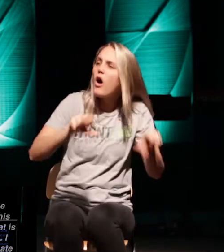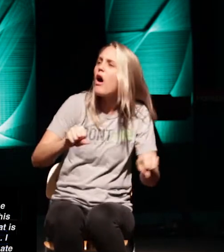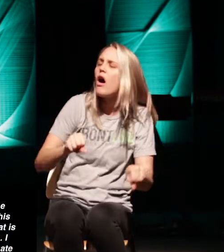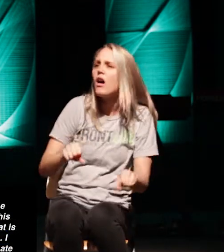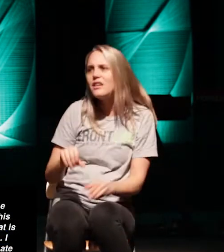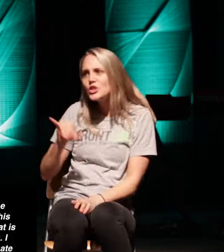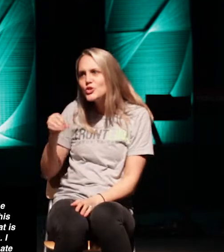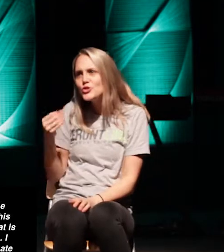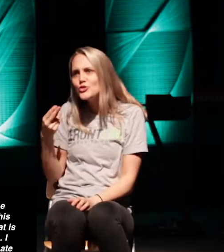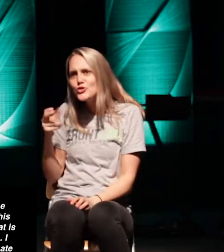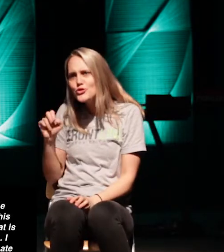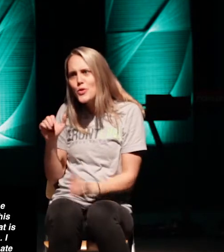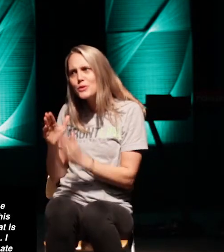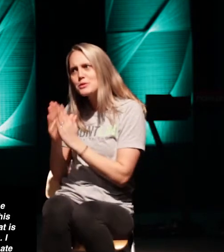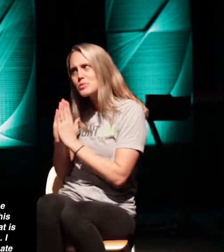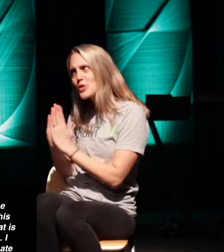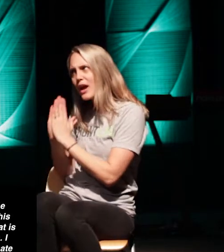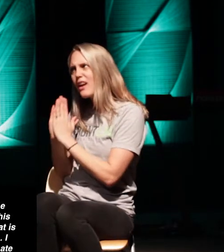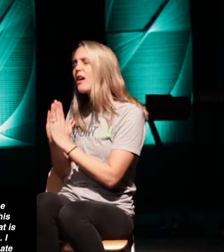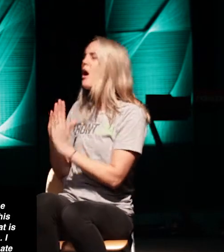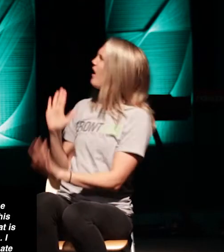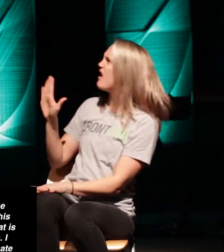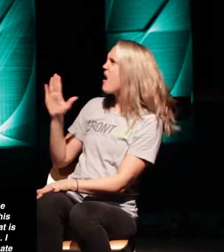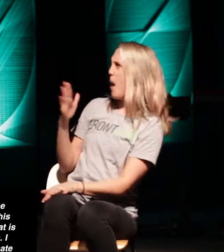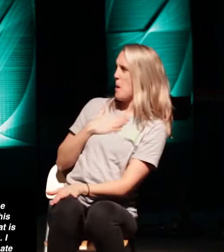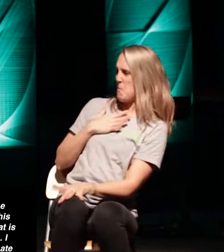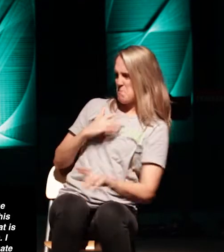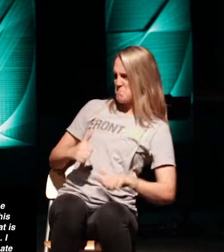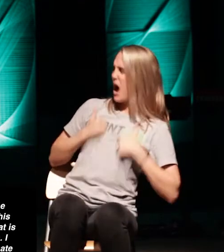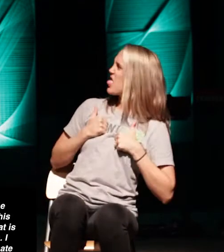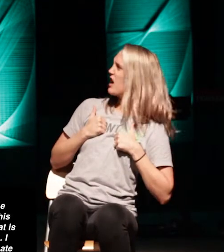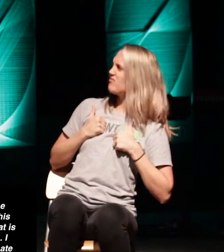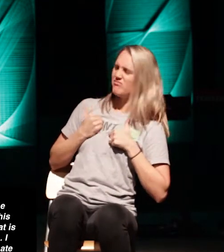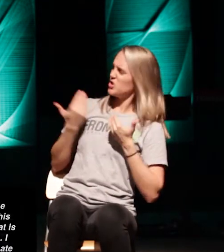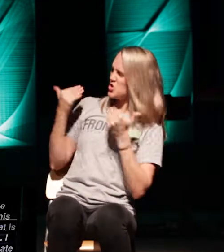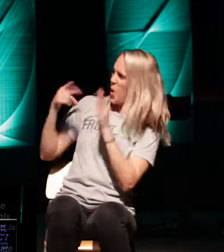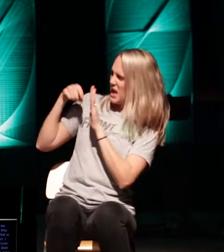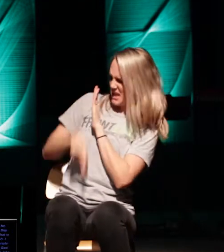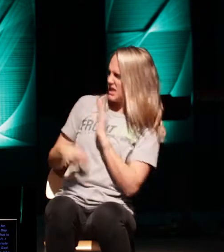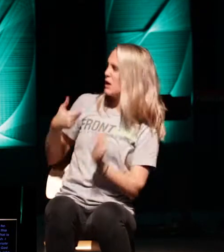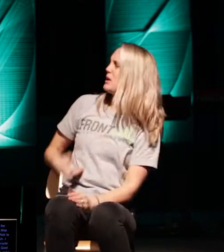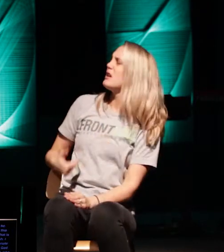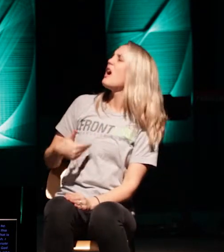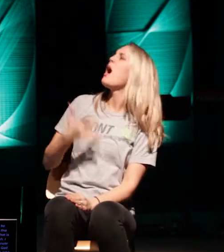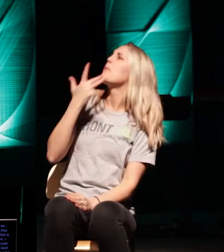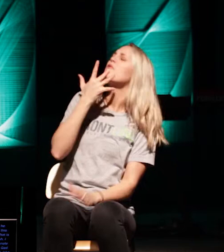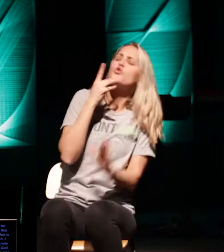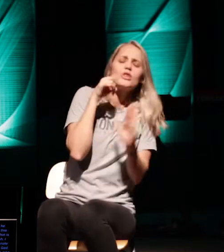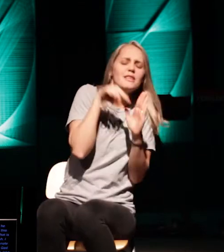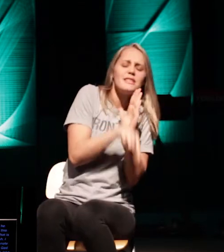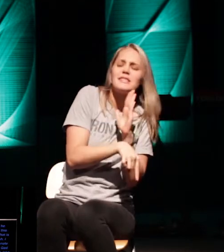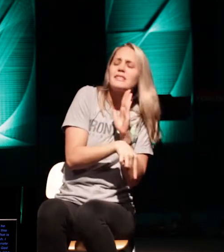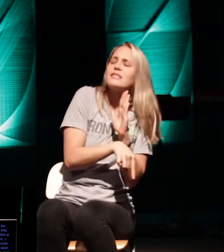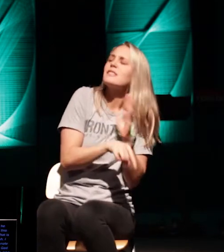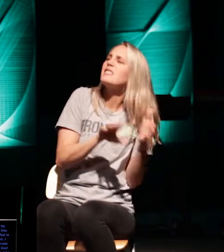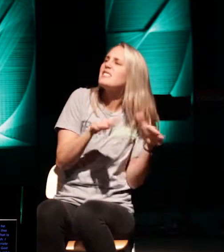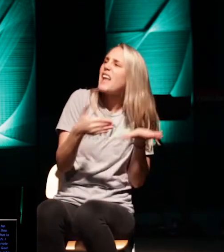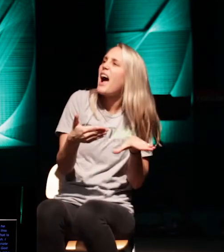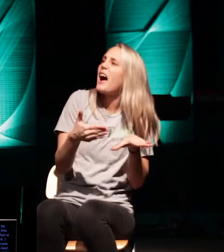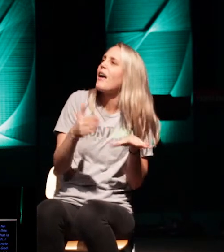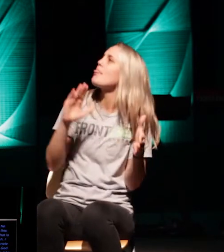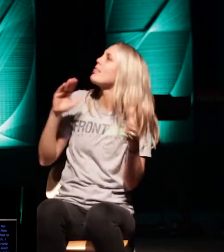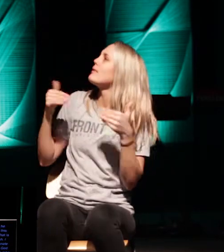Now, Lord, take away my life. It's better for me to die than to live. Just kill me now. Do you feel like you're dealing with a teenager